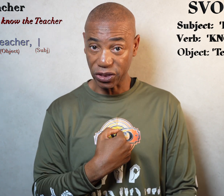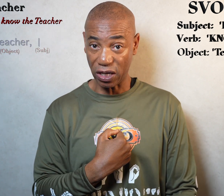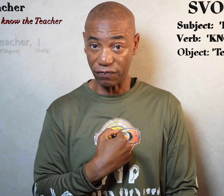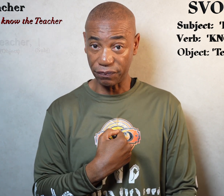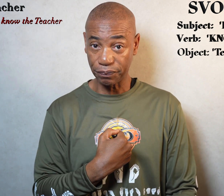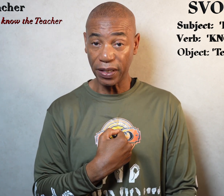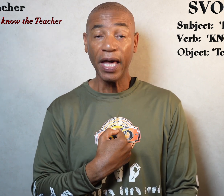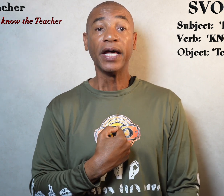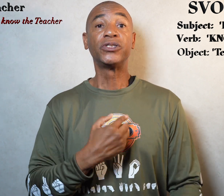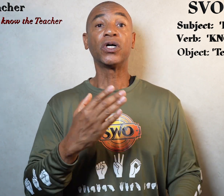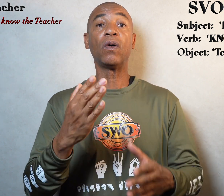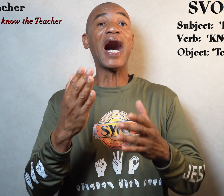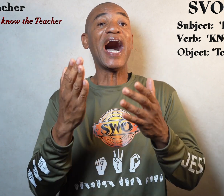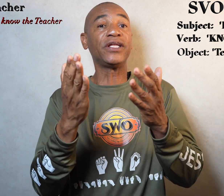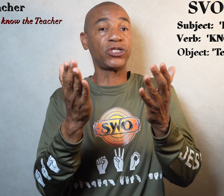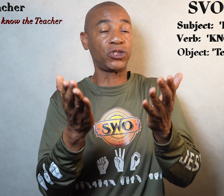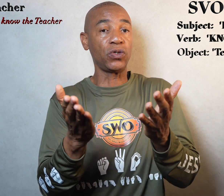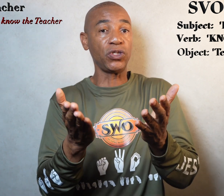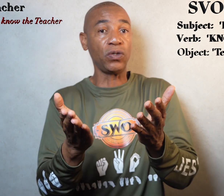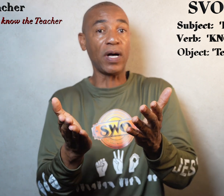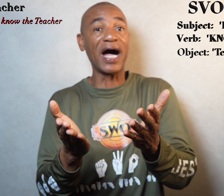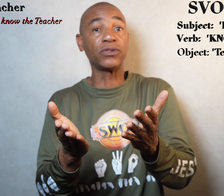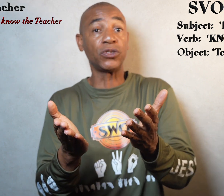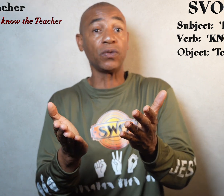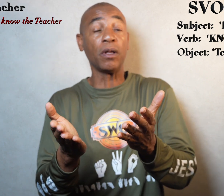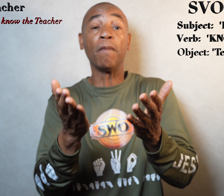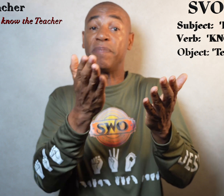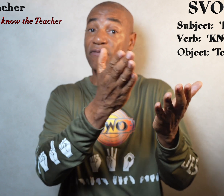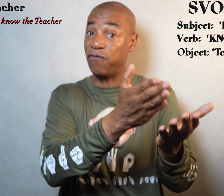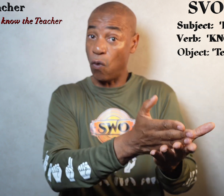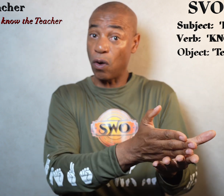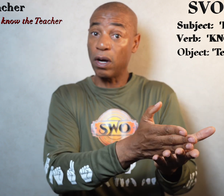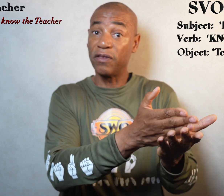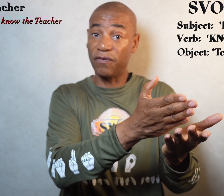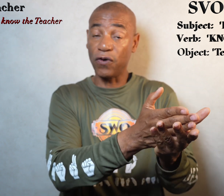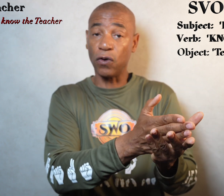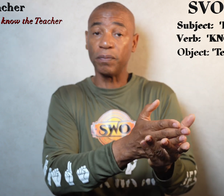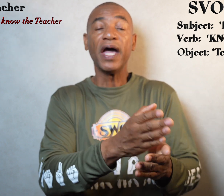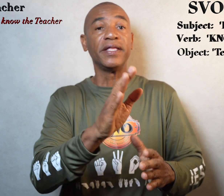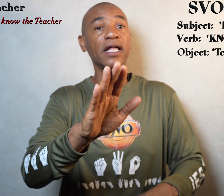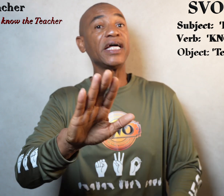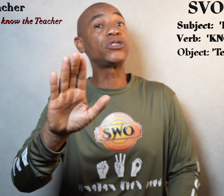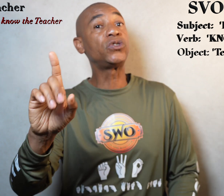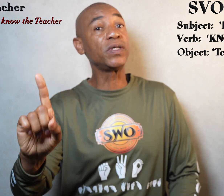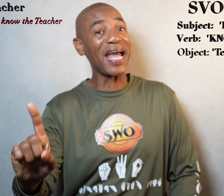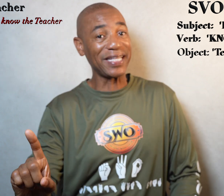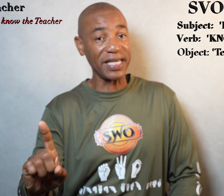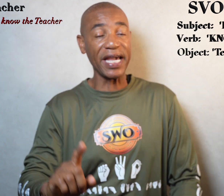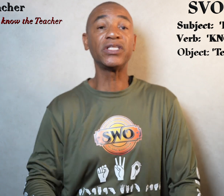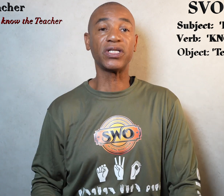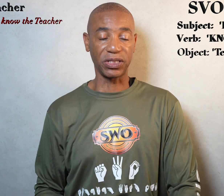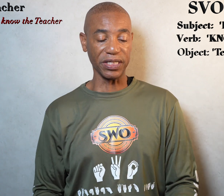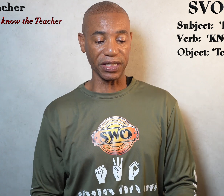myself. So I just showed you how to do it before the verb. Now let's do it at the end of the sentence.